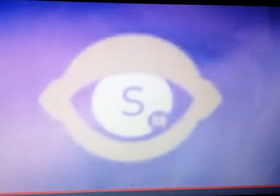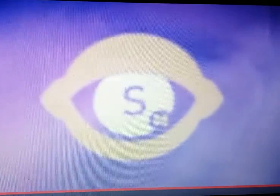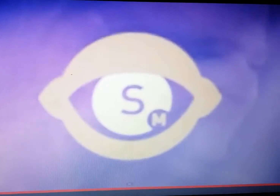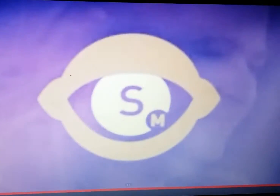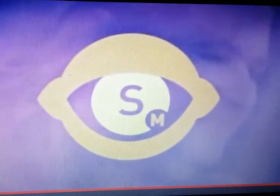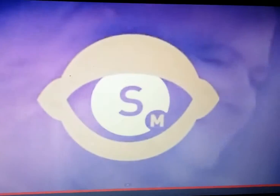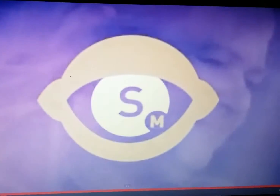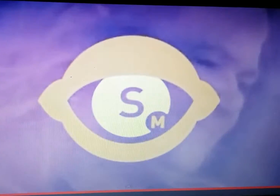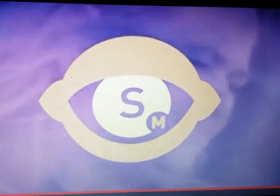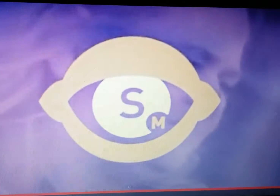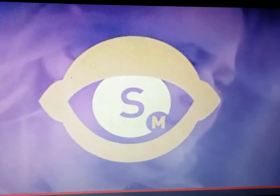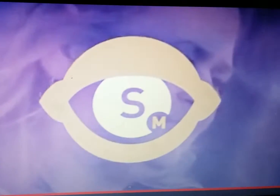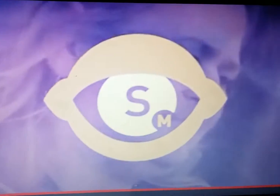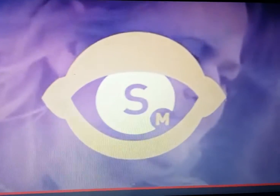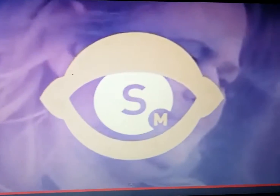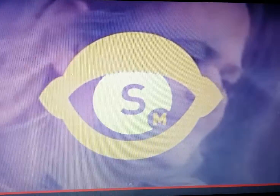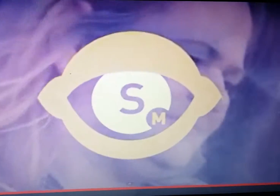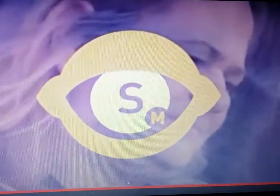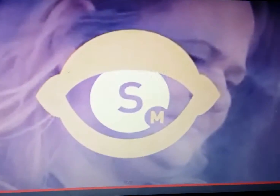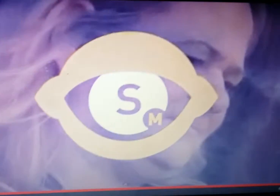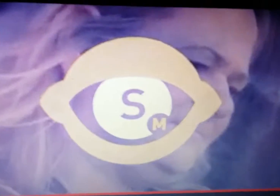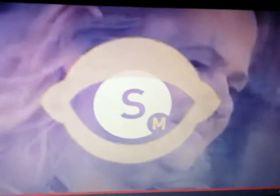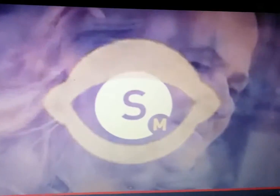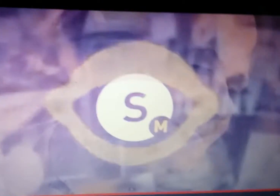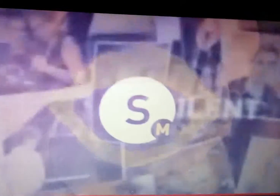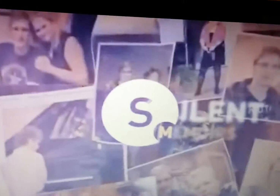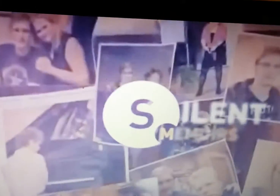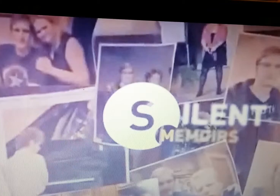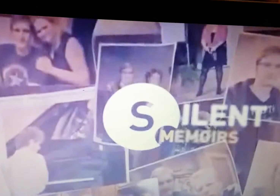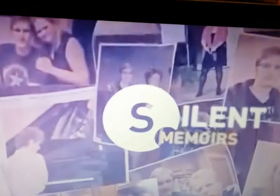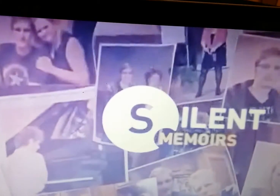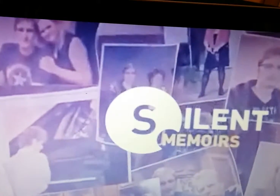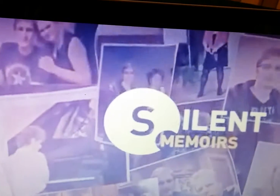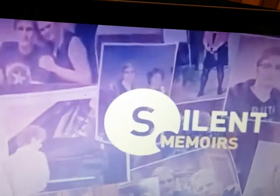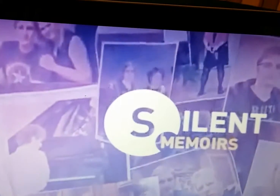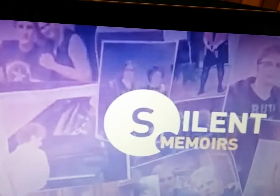me more, feed me more. I loved learning it. It was so